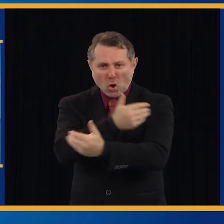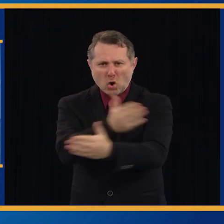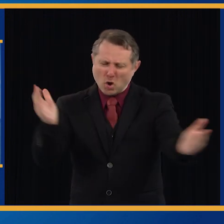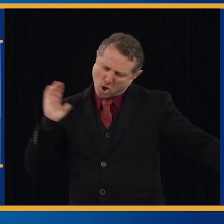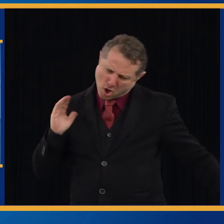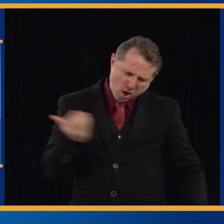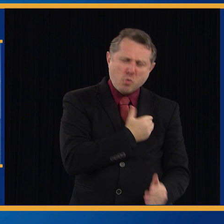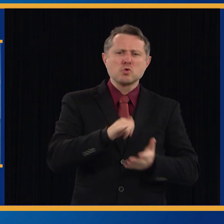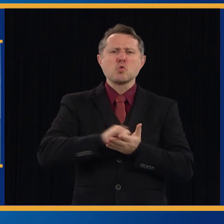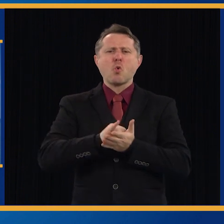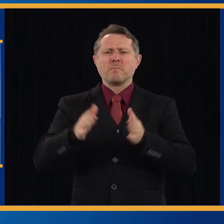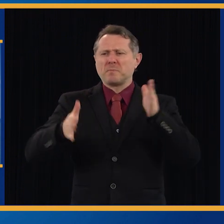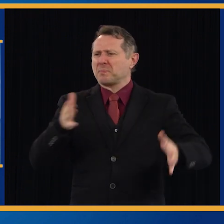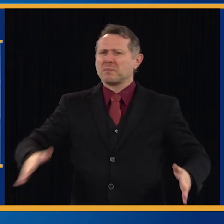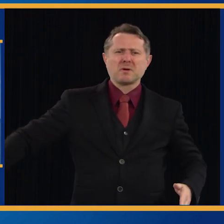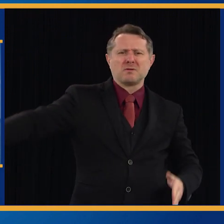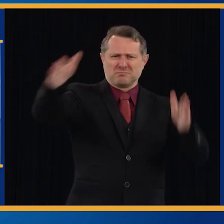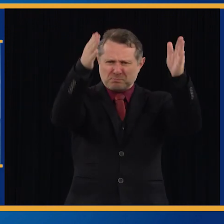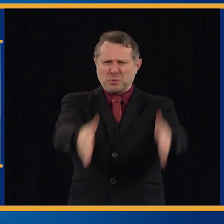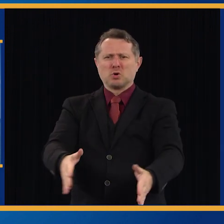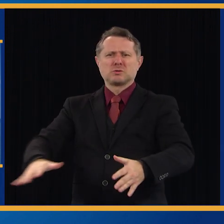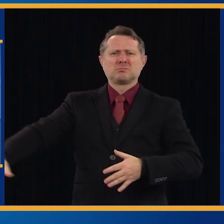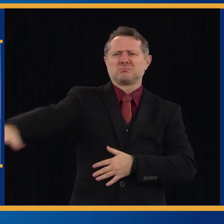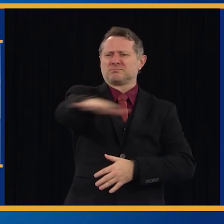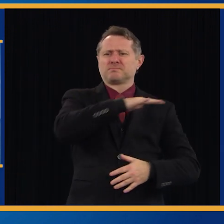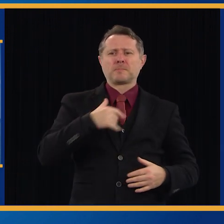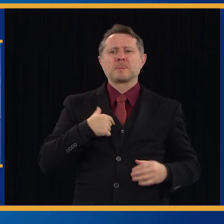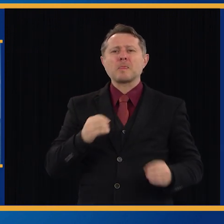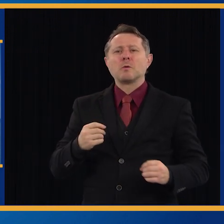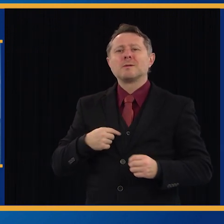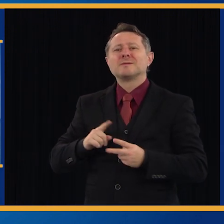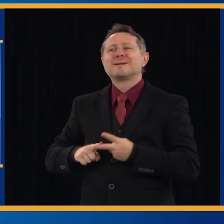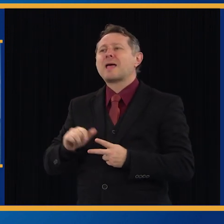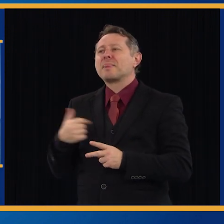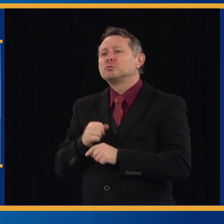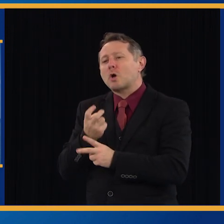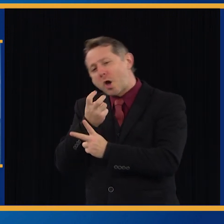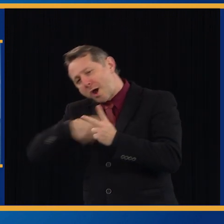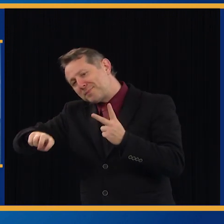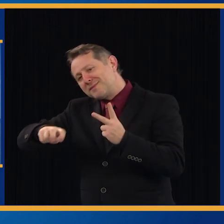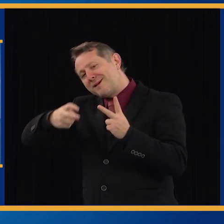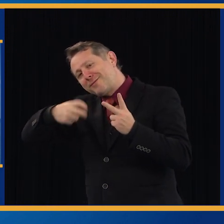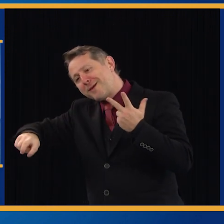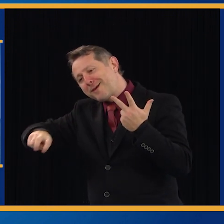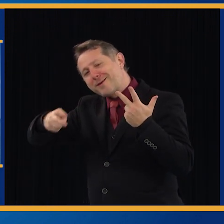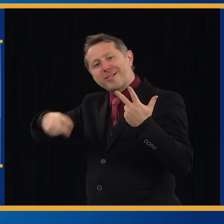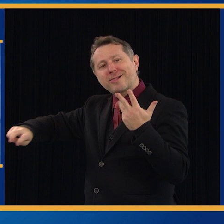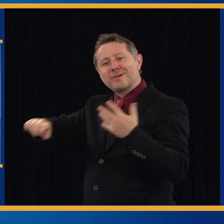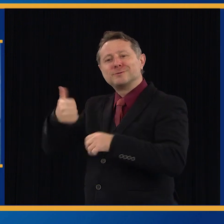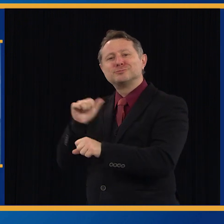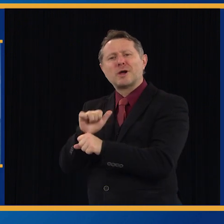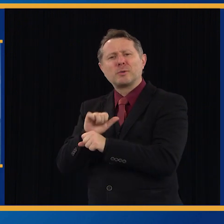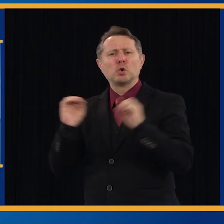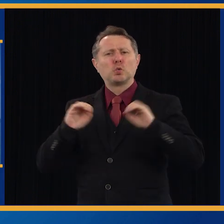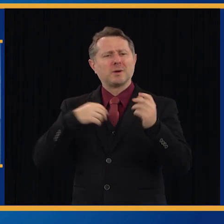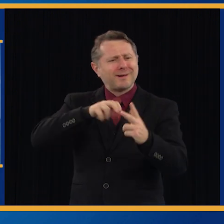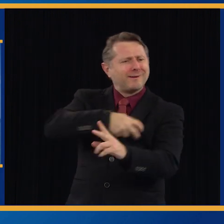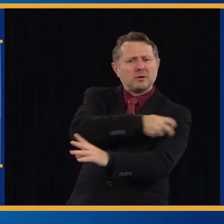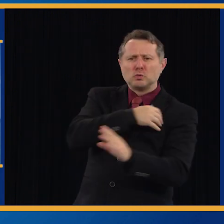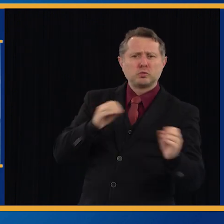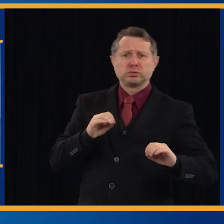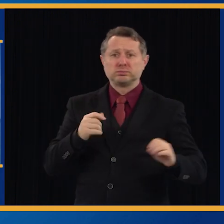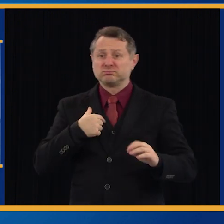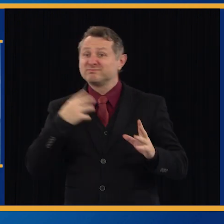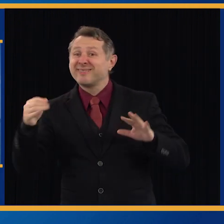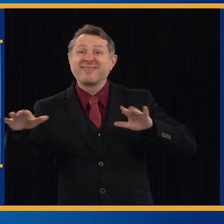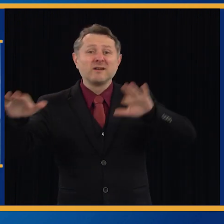job. I don't have any side jobs. I don't have any other places to go,